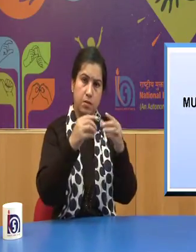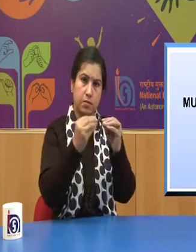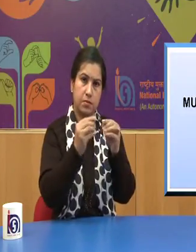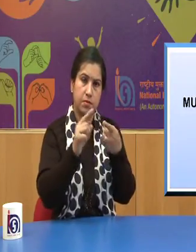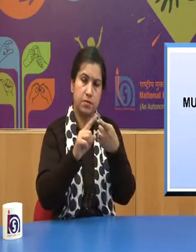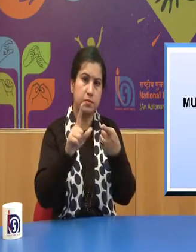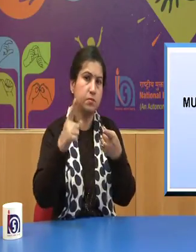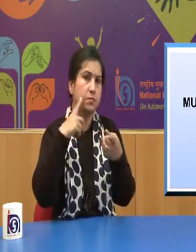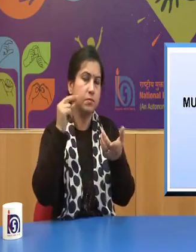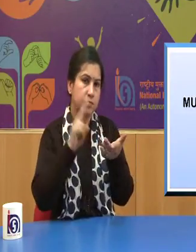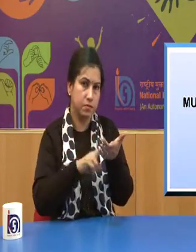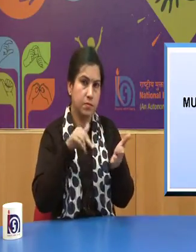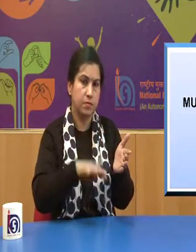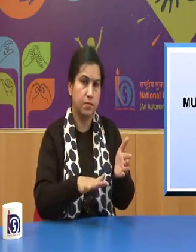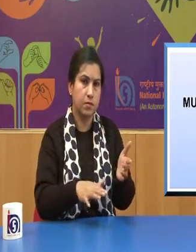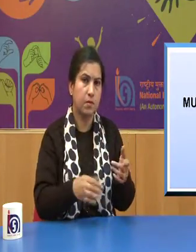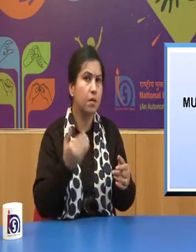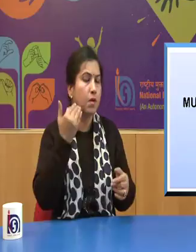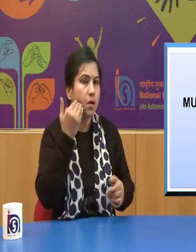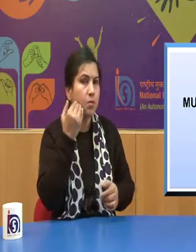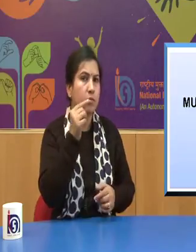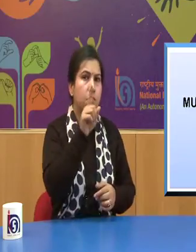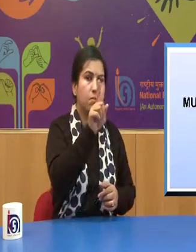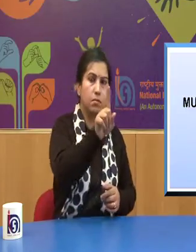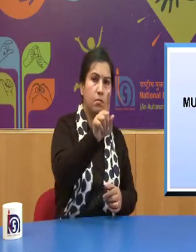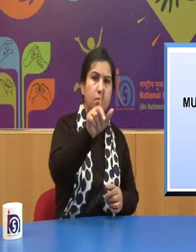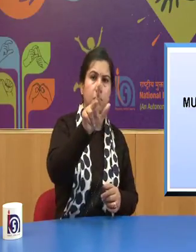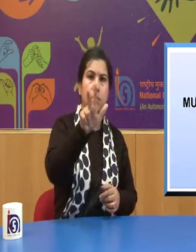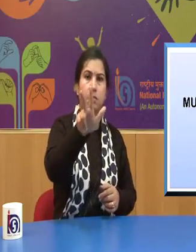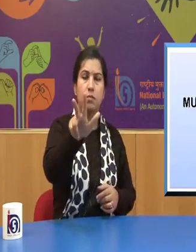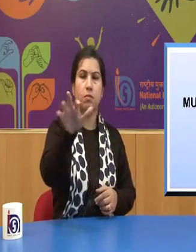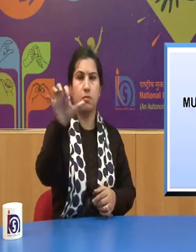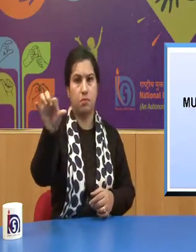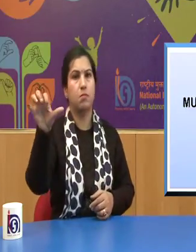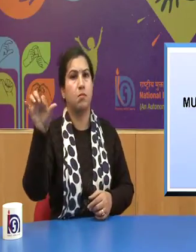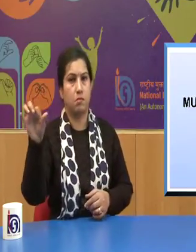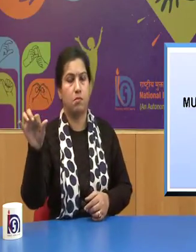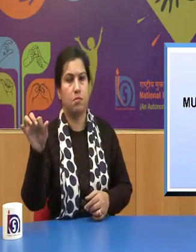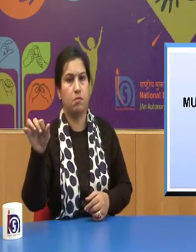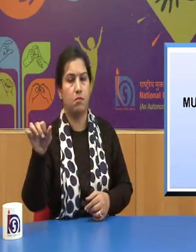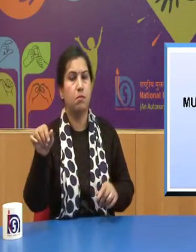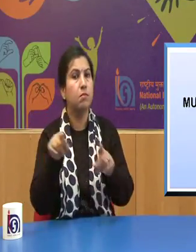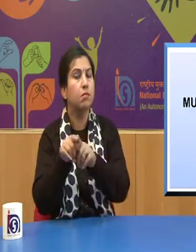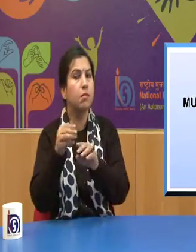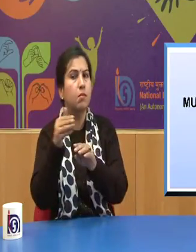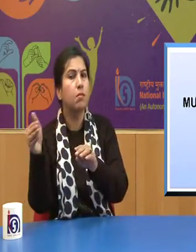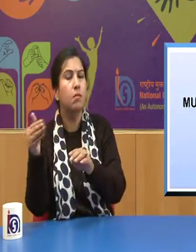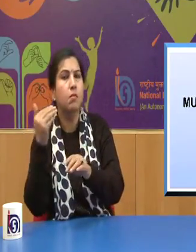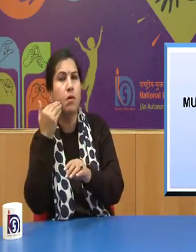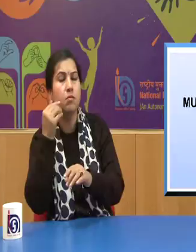It occurred during the year 1899 till the year 1900.